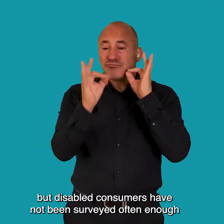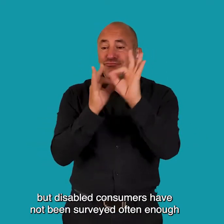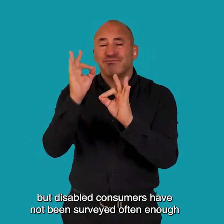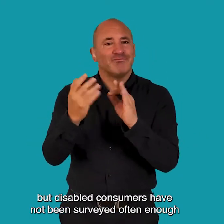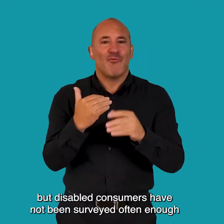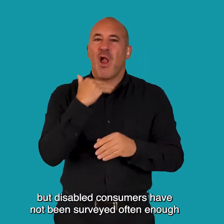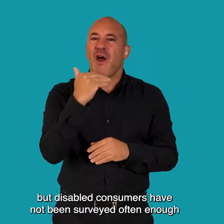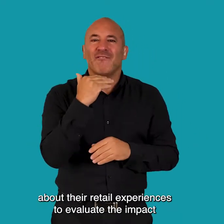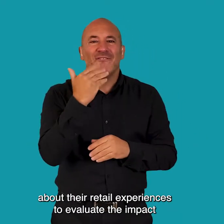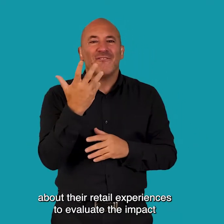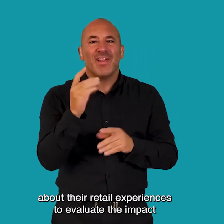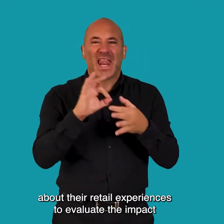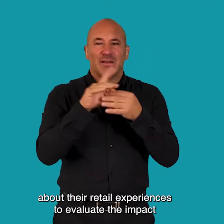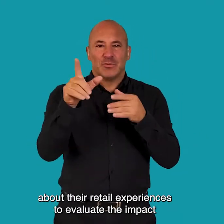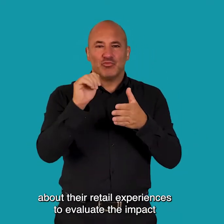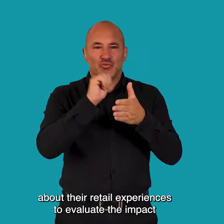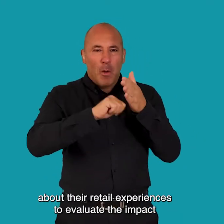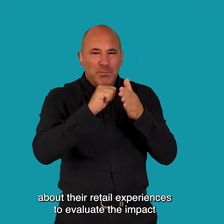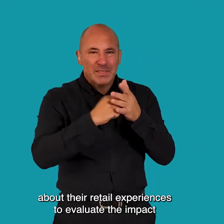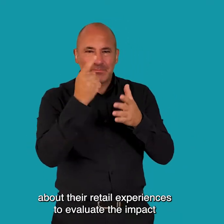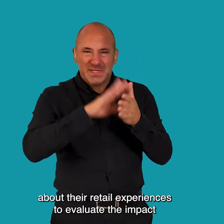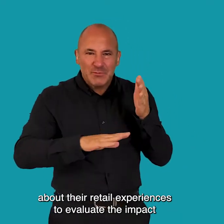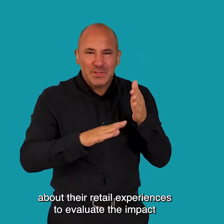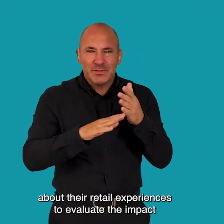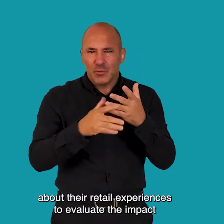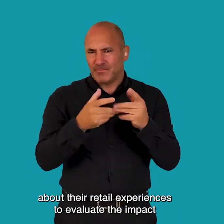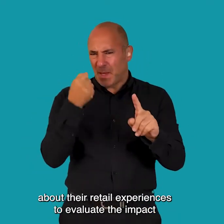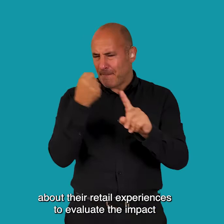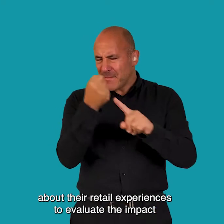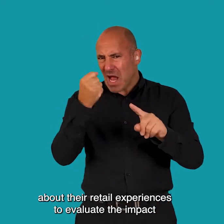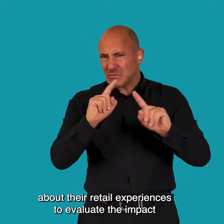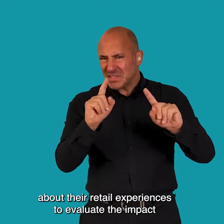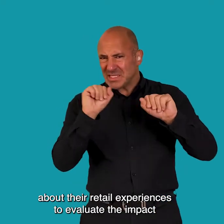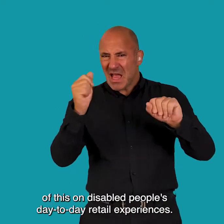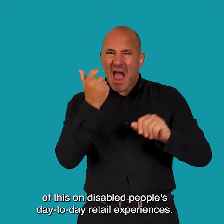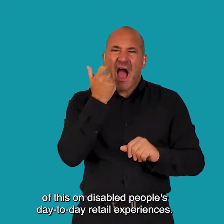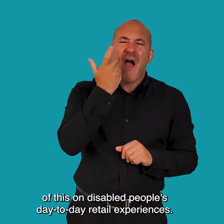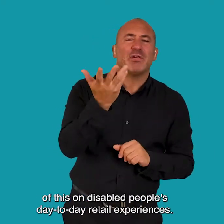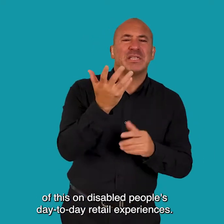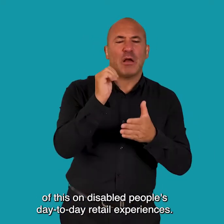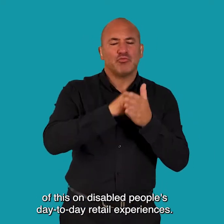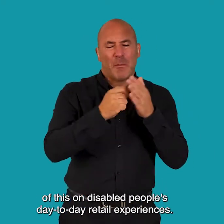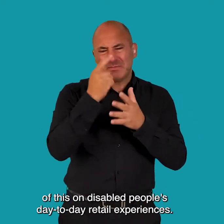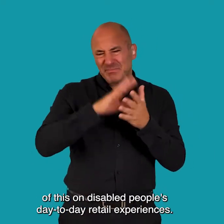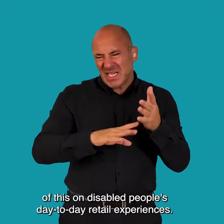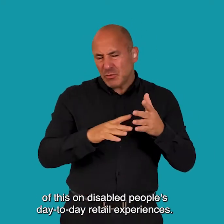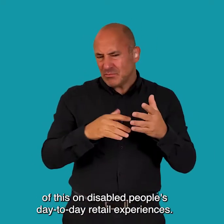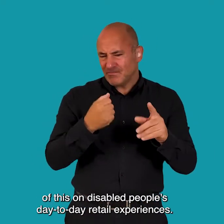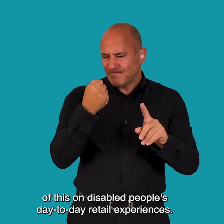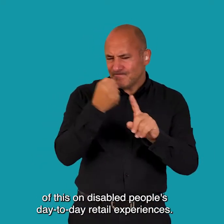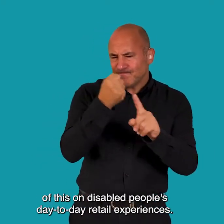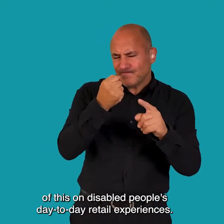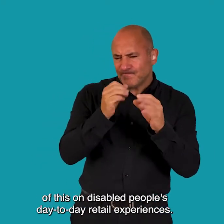often enough about their retail experiences to evaluate the impact of this on disabled people's day-to-day